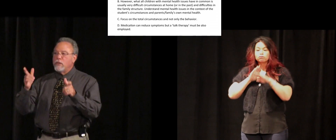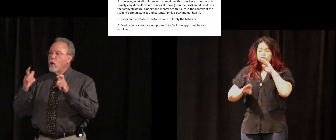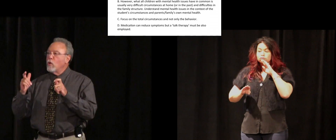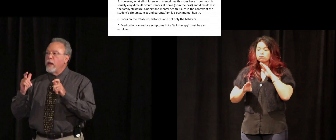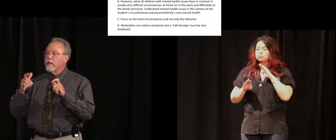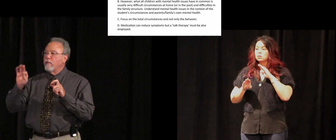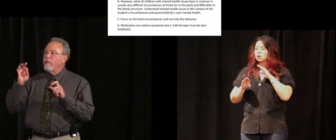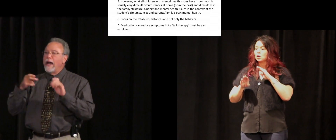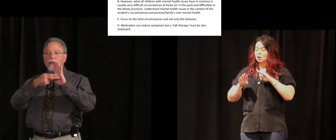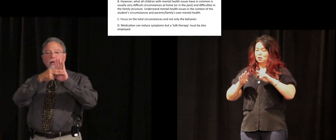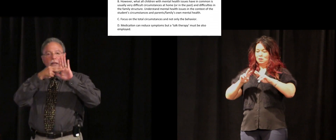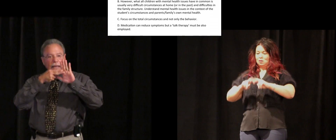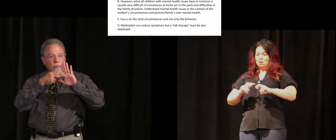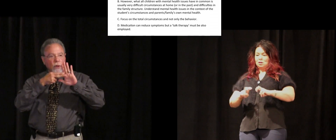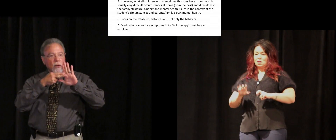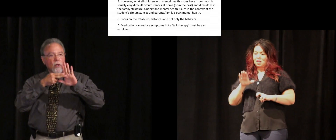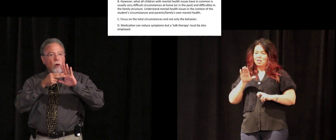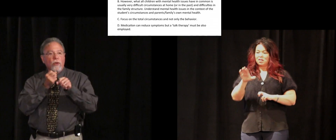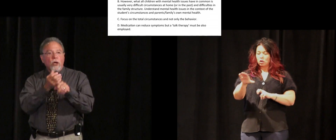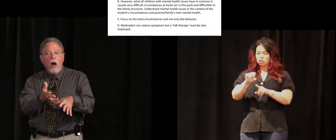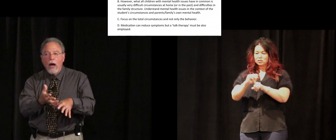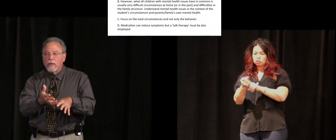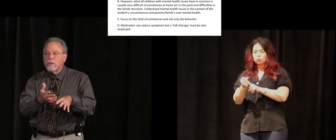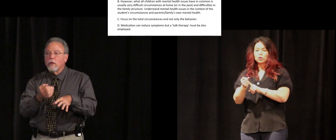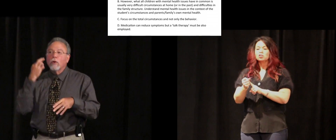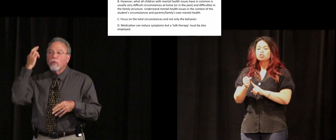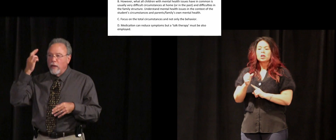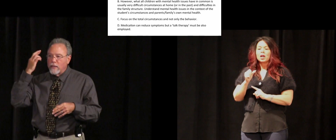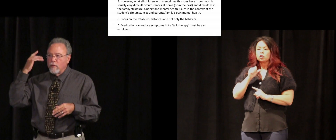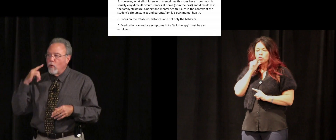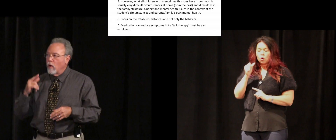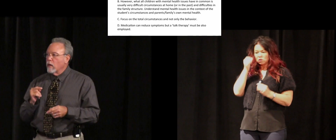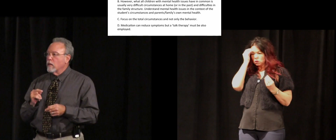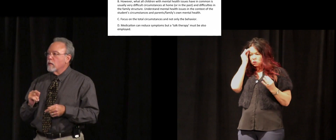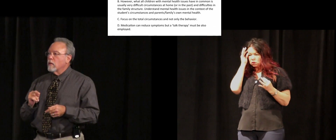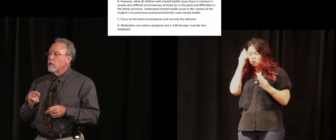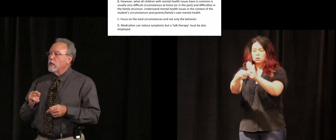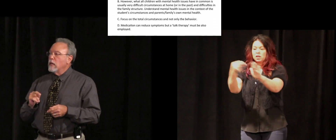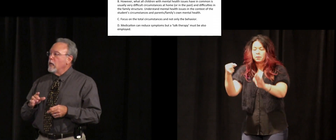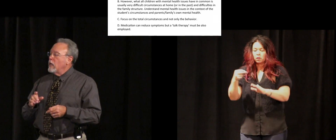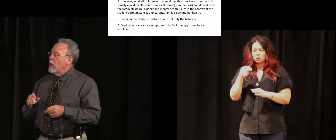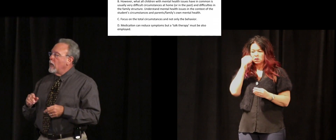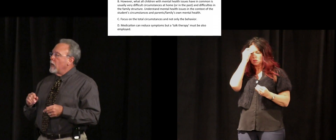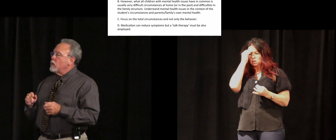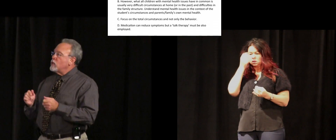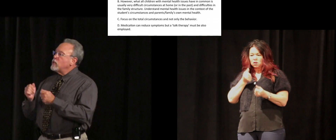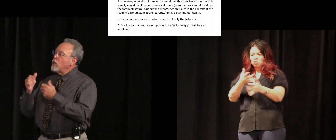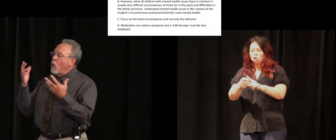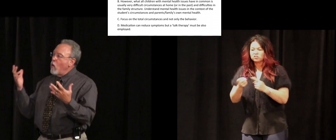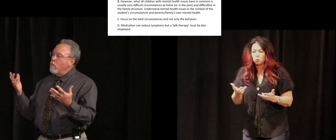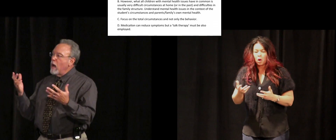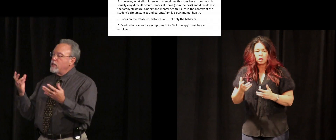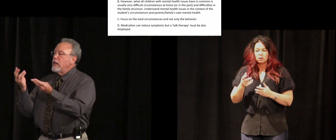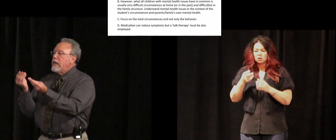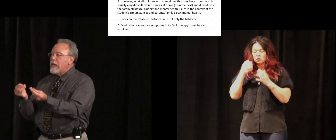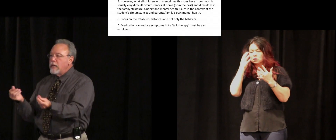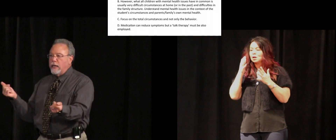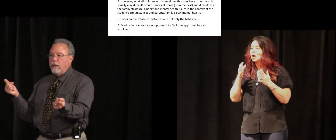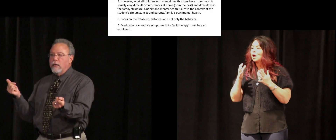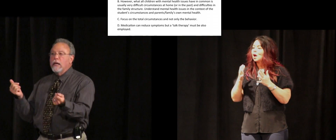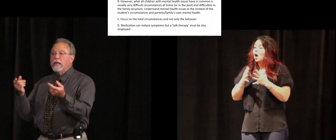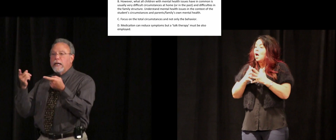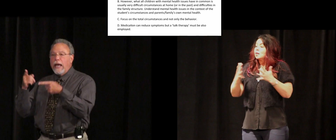you're doing the talking therapy and exploration and learning at the same time. My experience has been medication